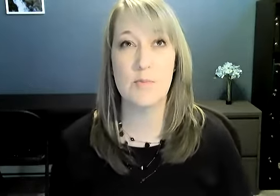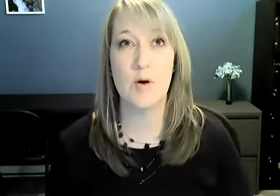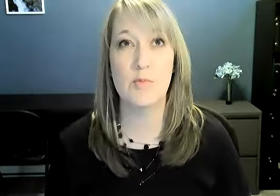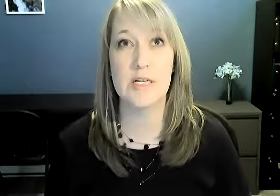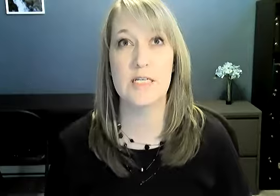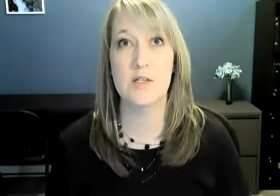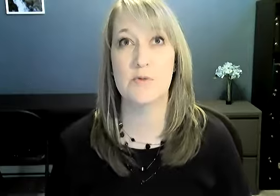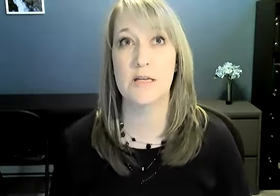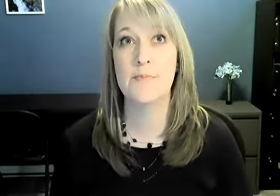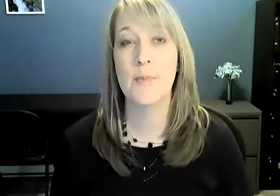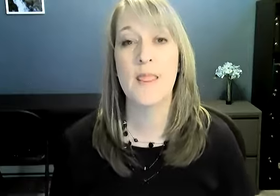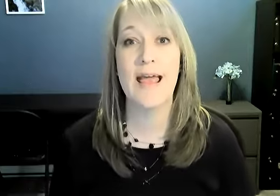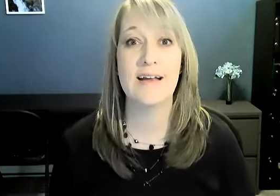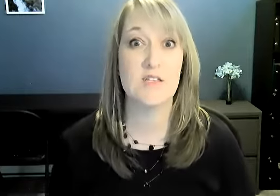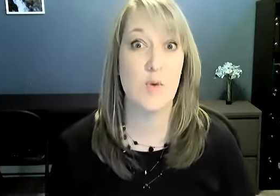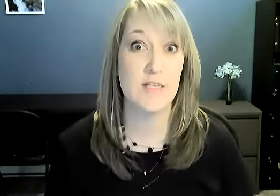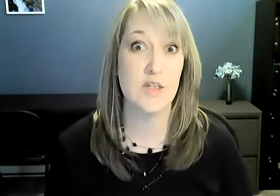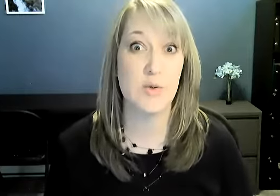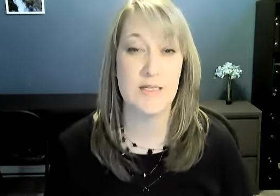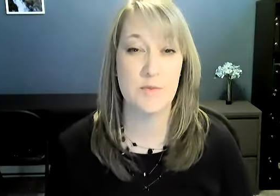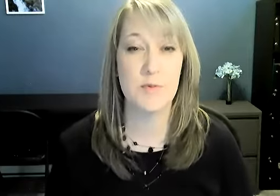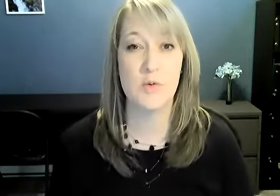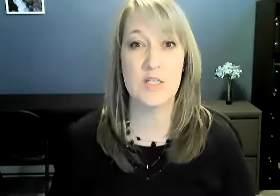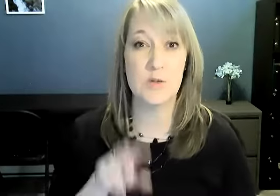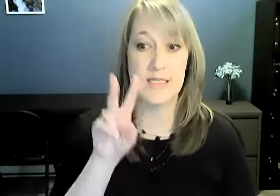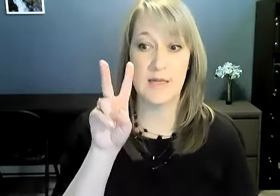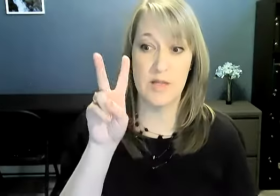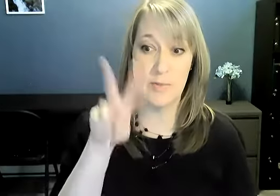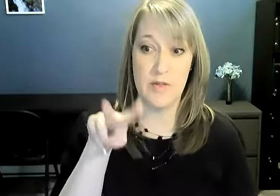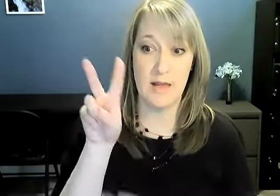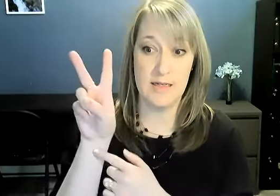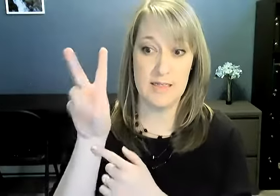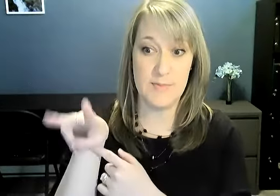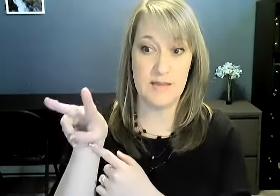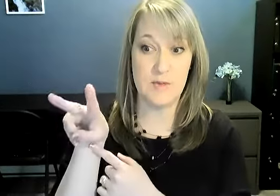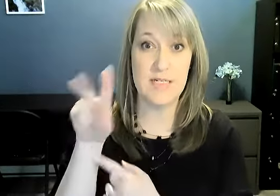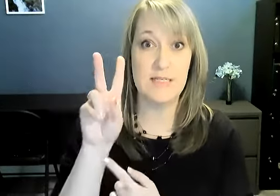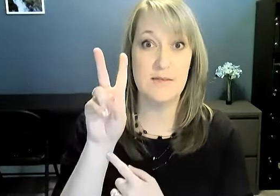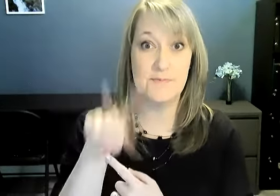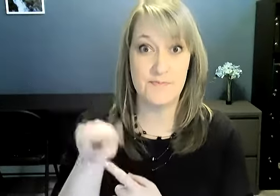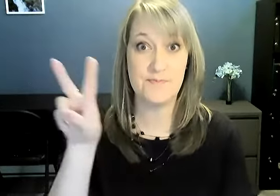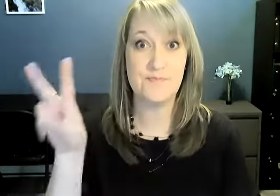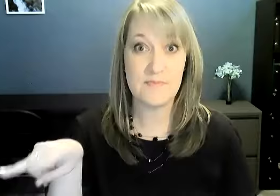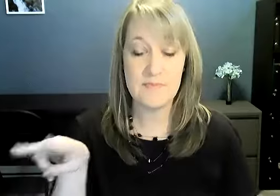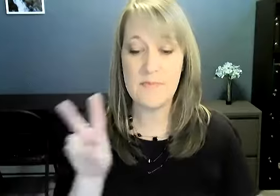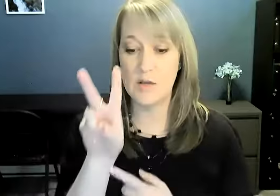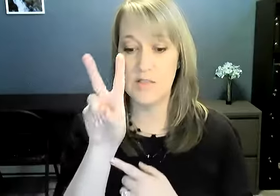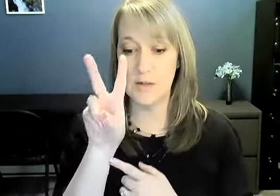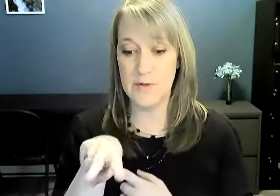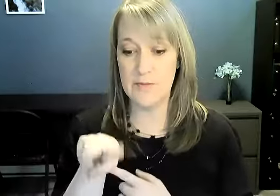palm orientation, really, as 22 is. Remember, 22 is a double number that dips at the wrist. You start in front of you, then